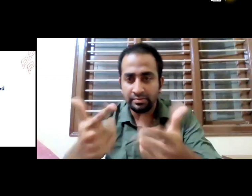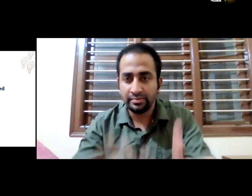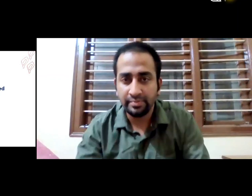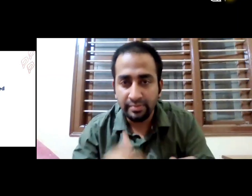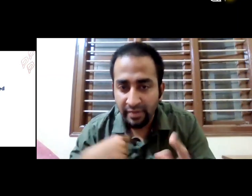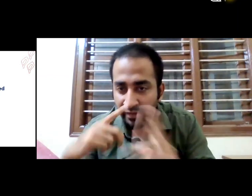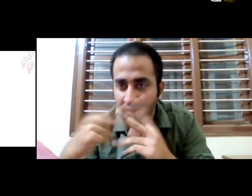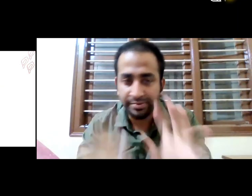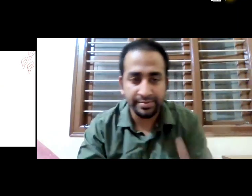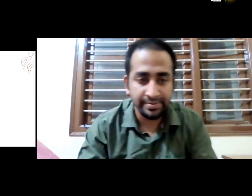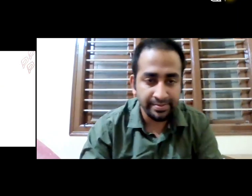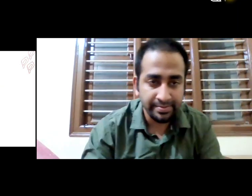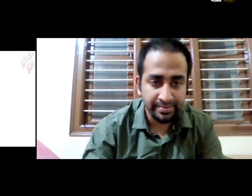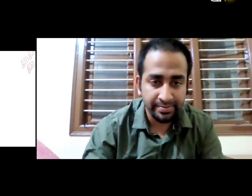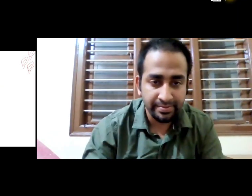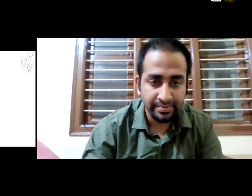Kavita.